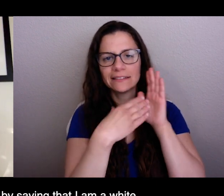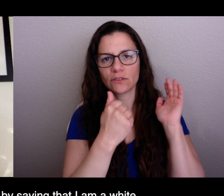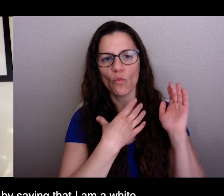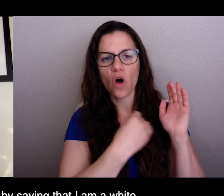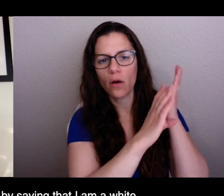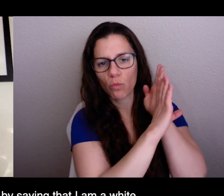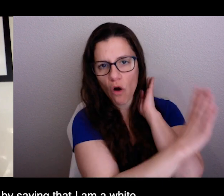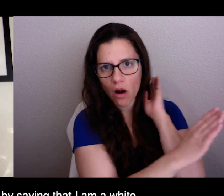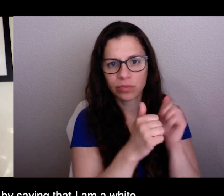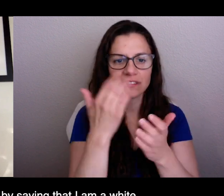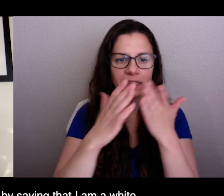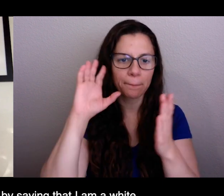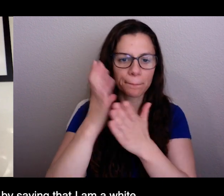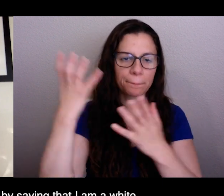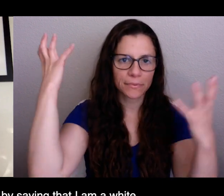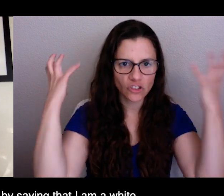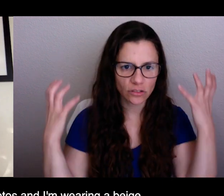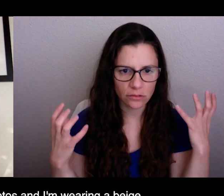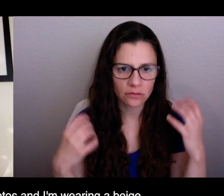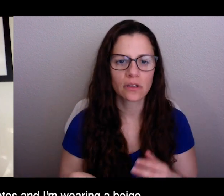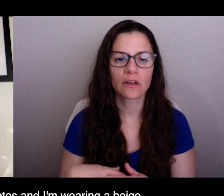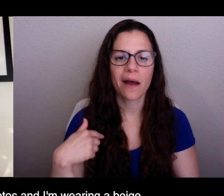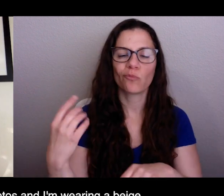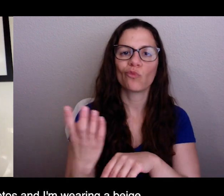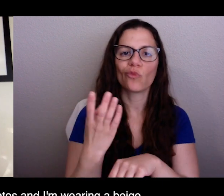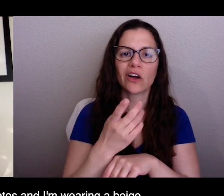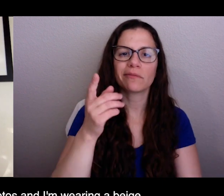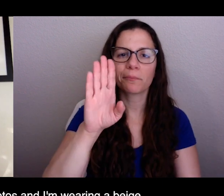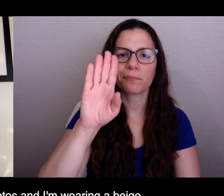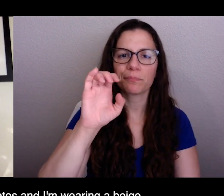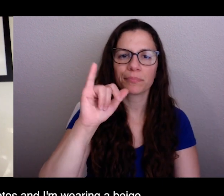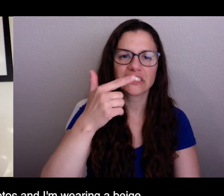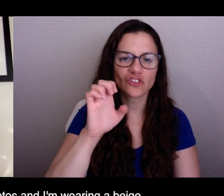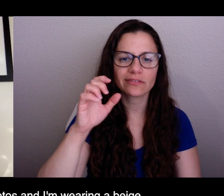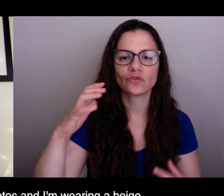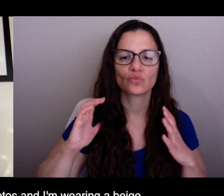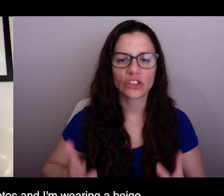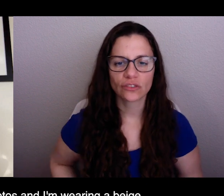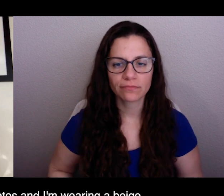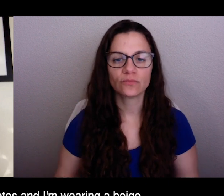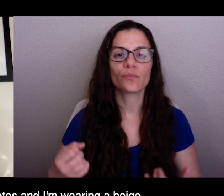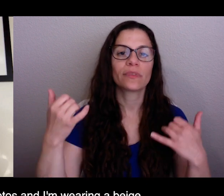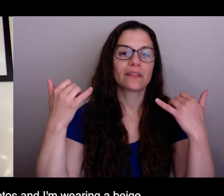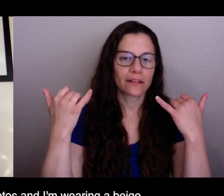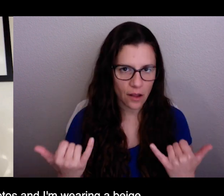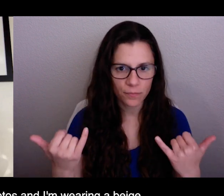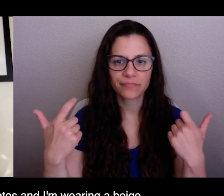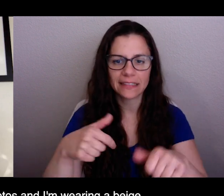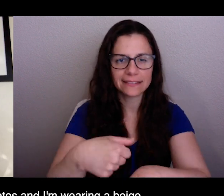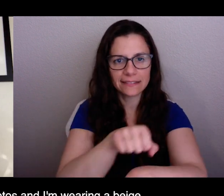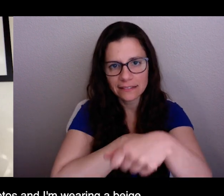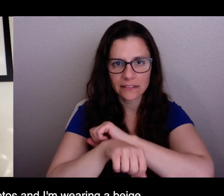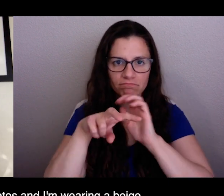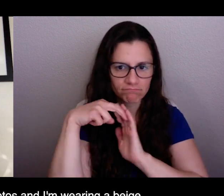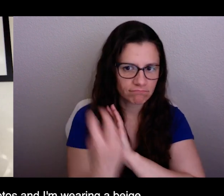woman who is sitting against a white wall with some photos, and I'm wearing a beige sweater. Okay, so